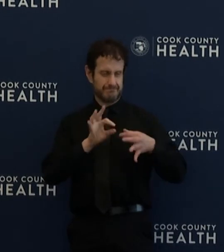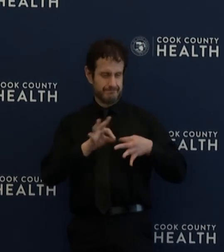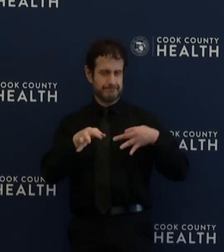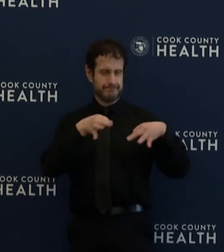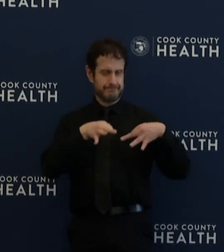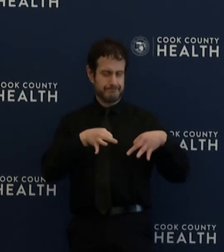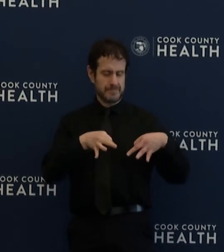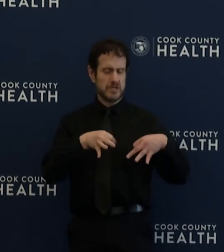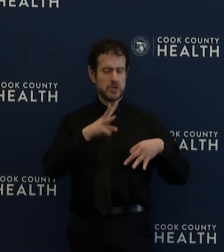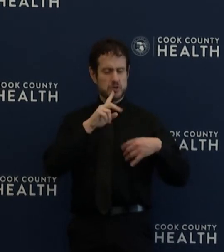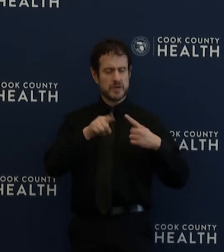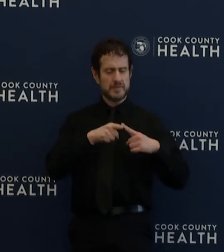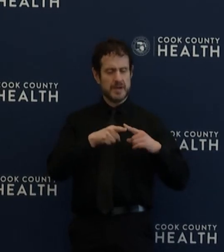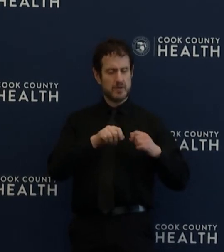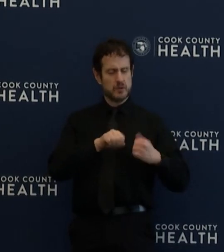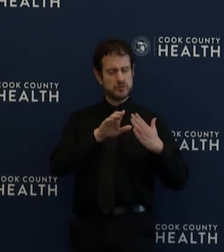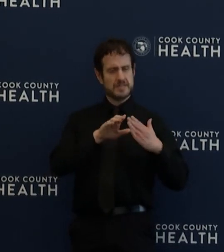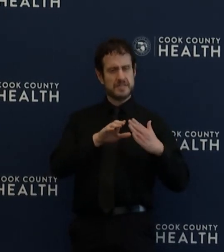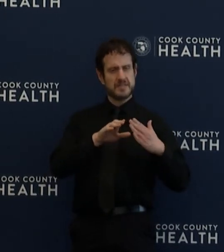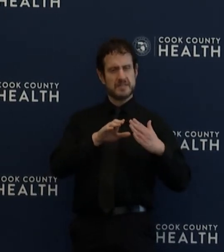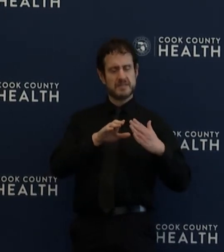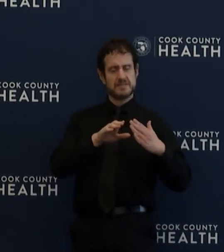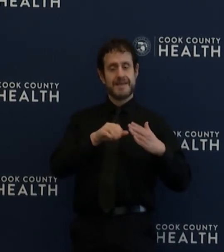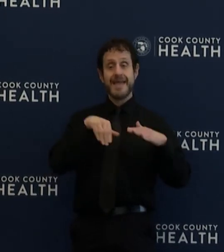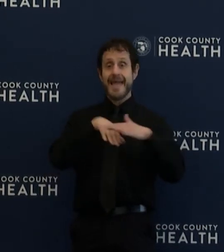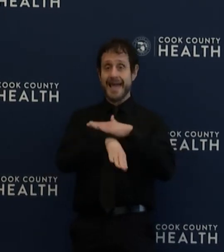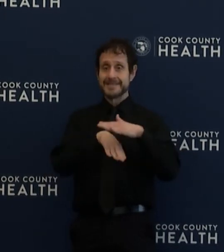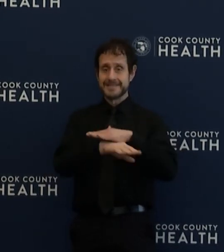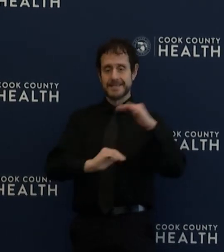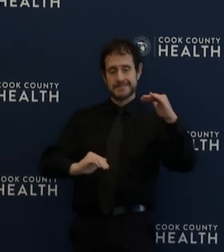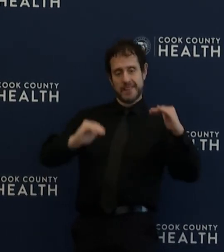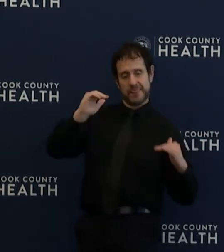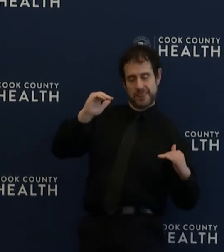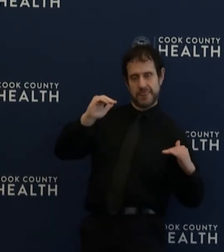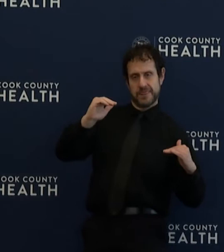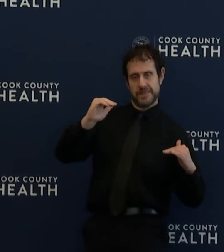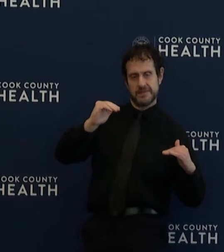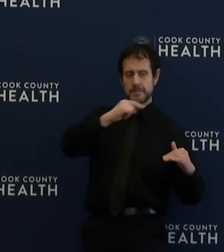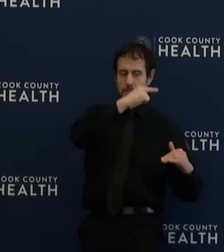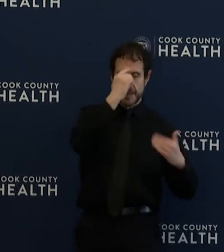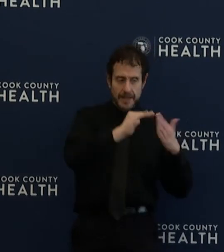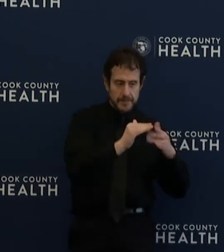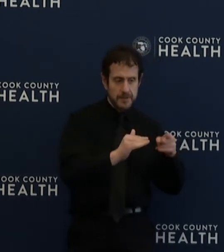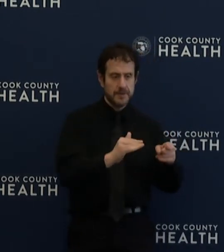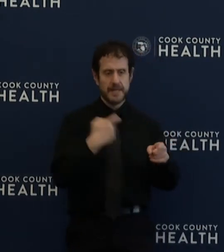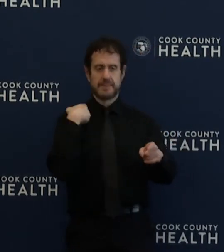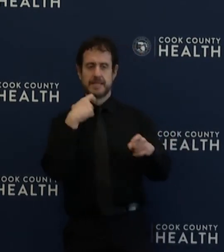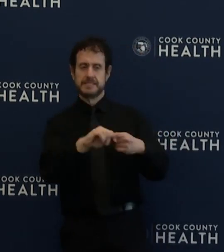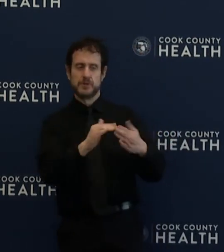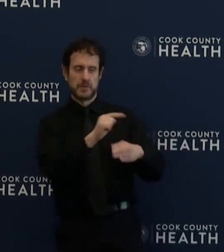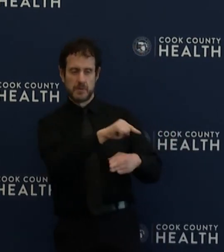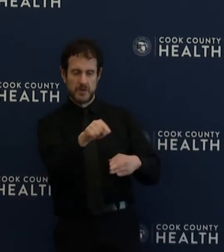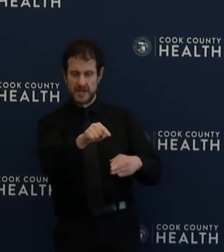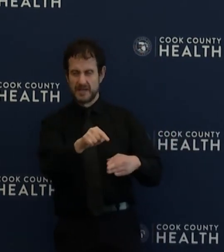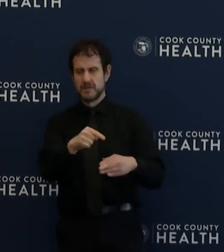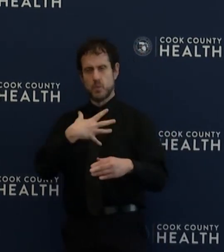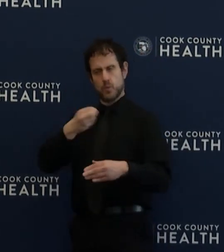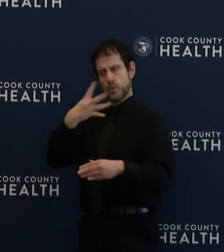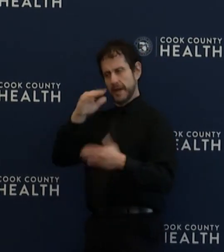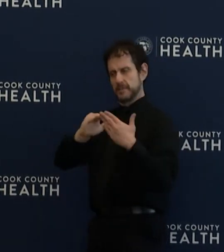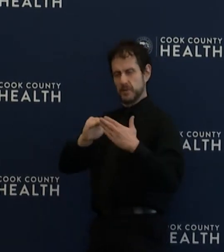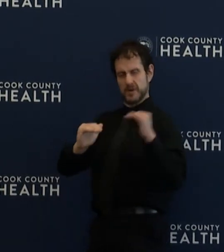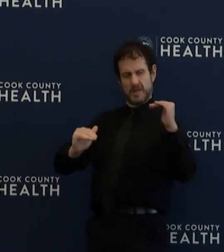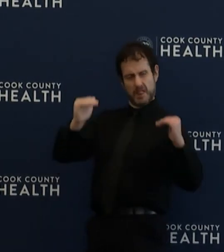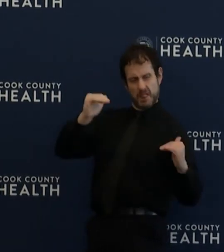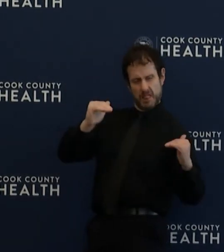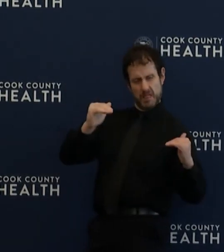of addressing disparities in access for people, especially something that was being talked about over the weekend was what